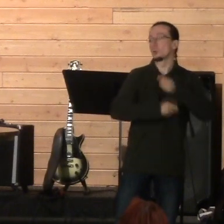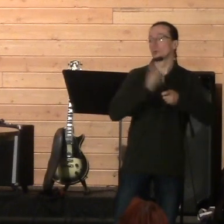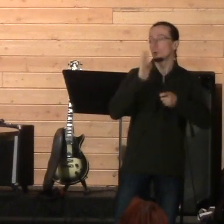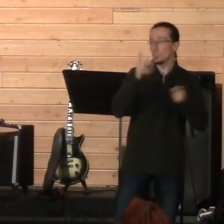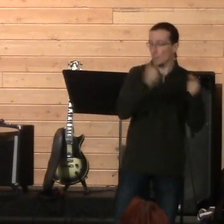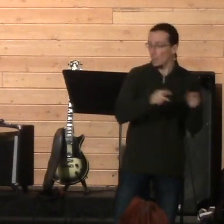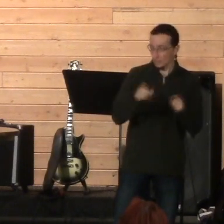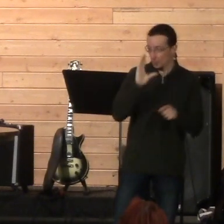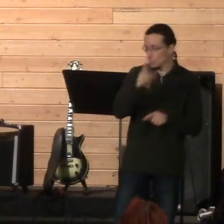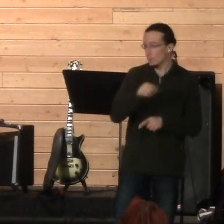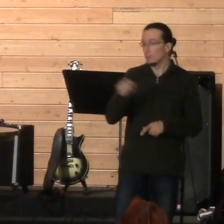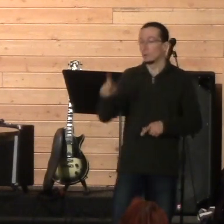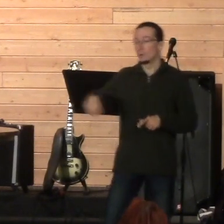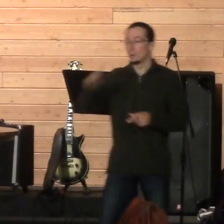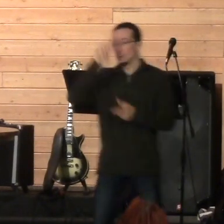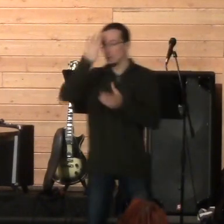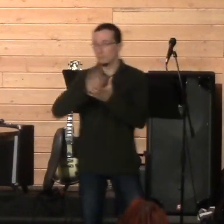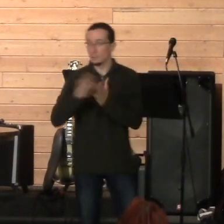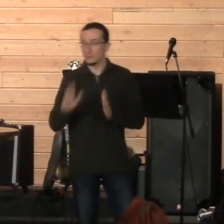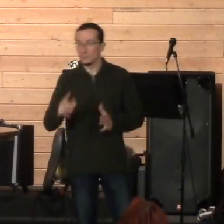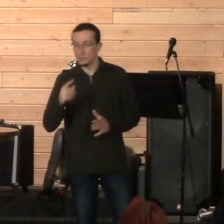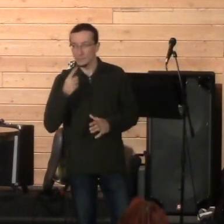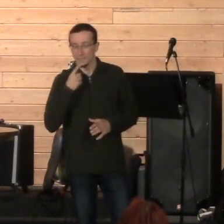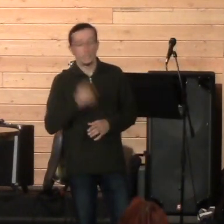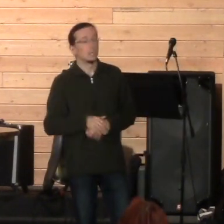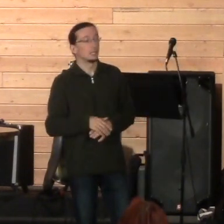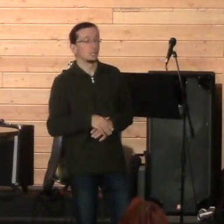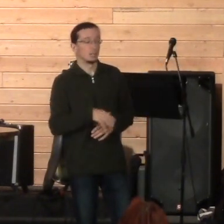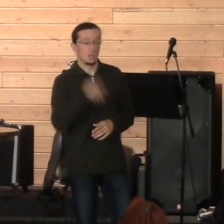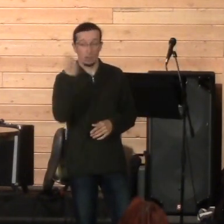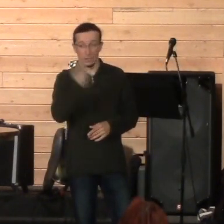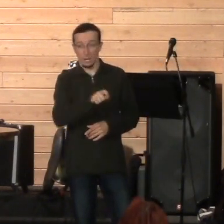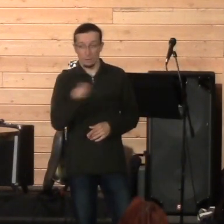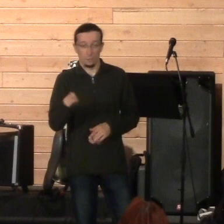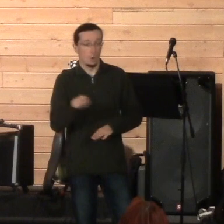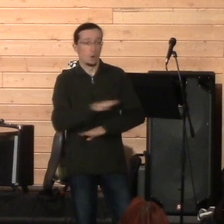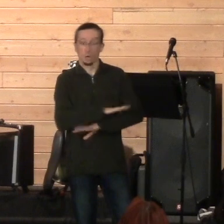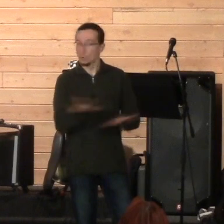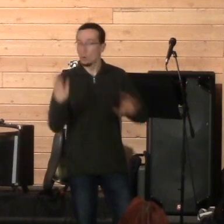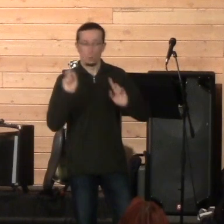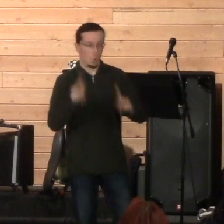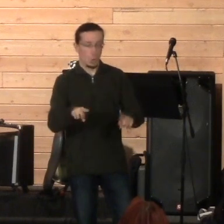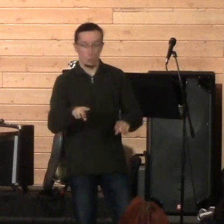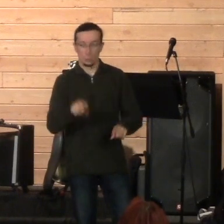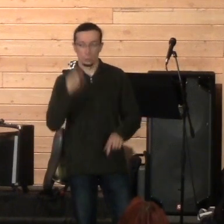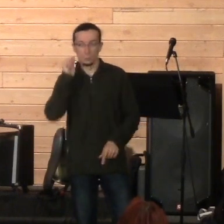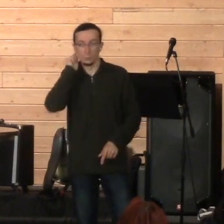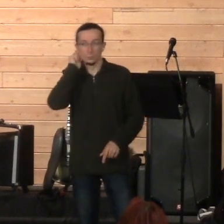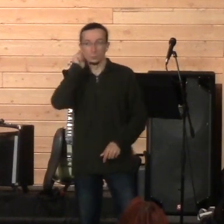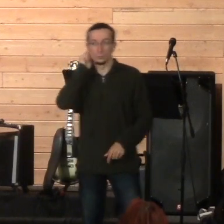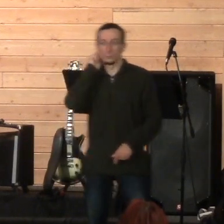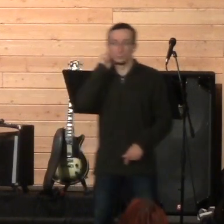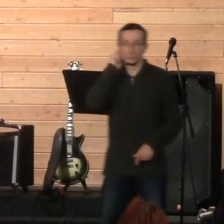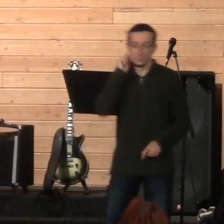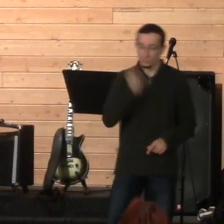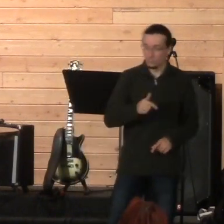believers in Tyre are saying, therefore, you should not go to Jerusalem. And Paul is